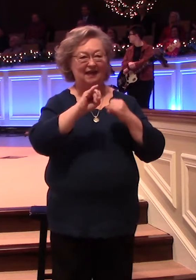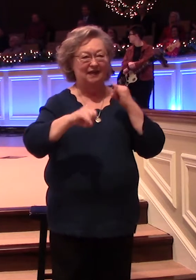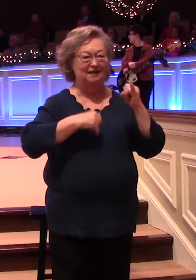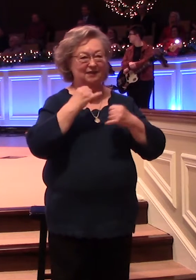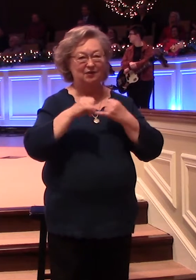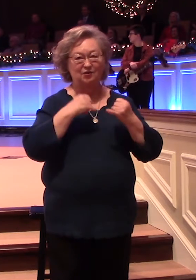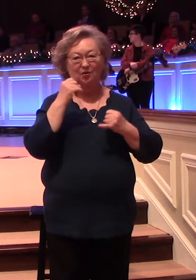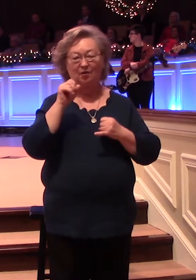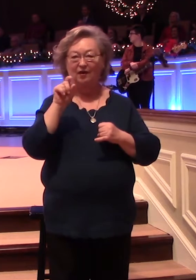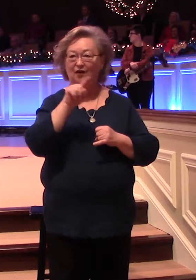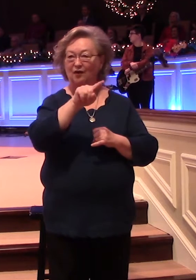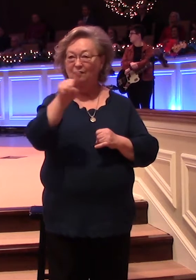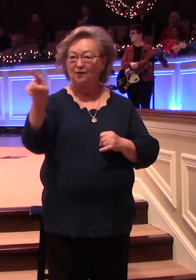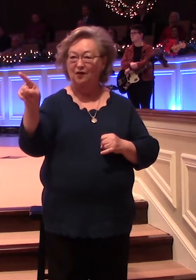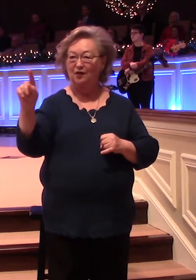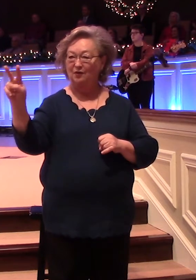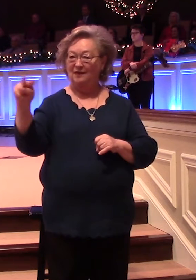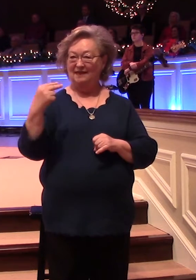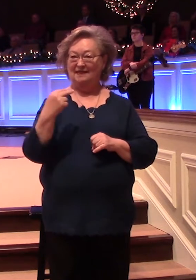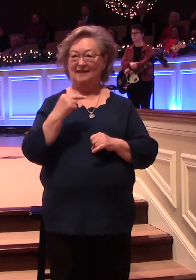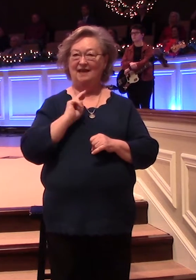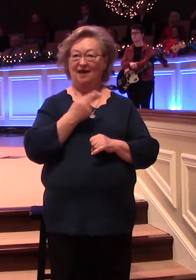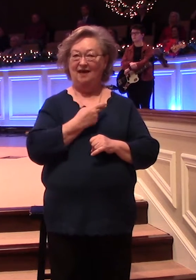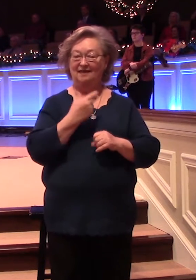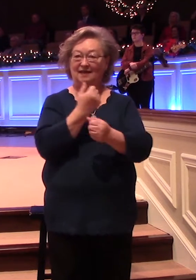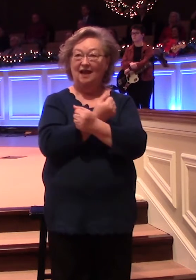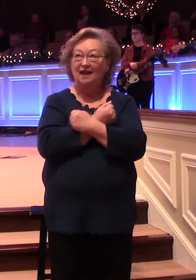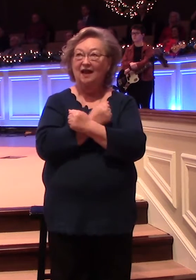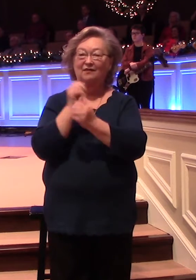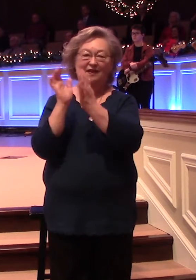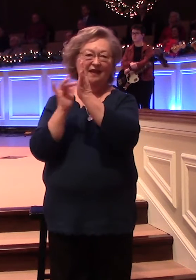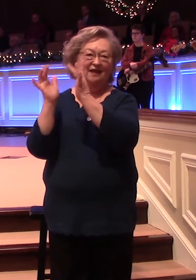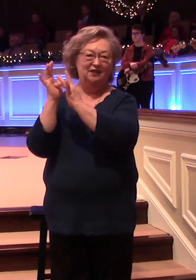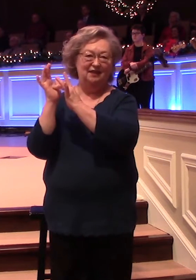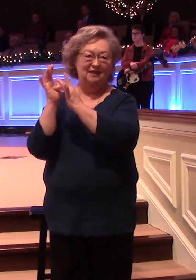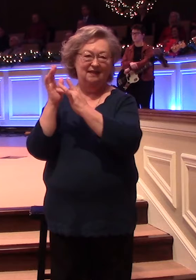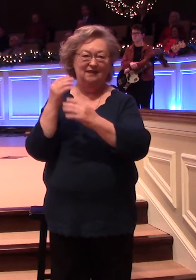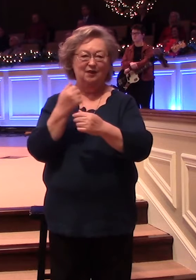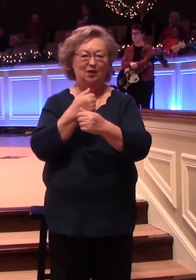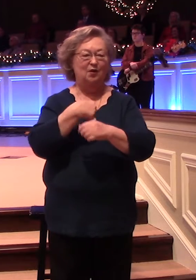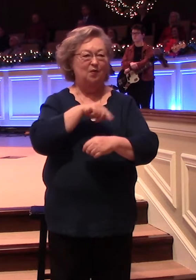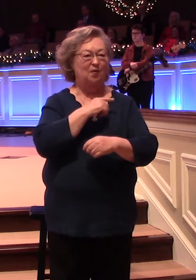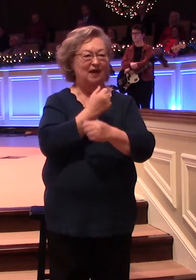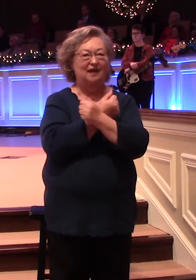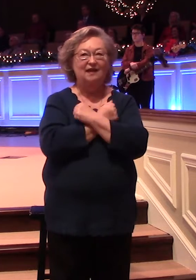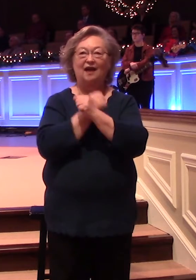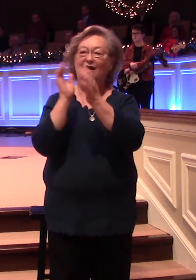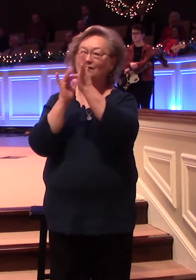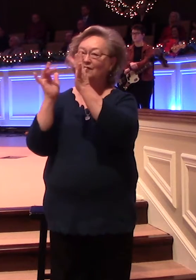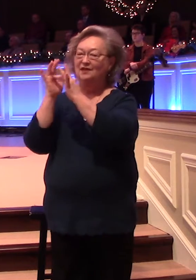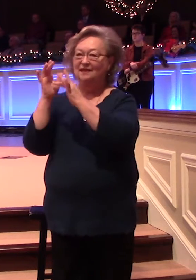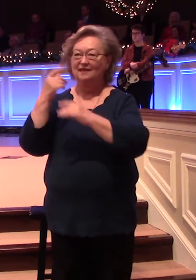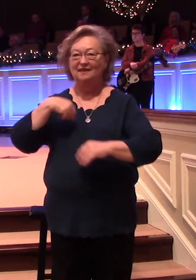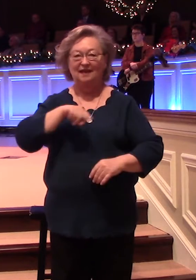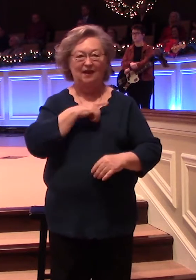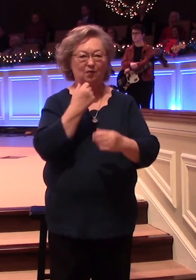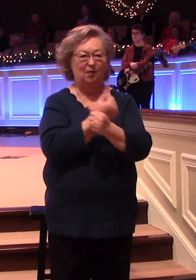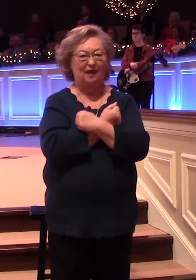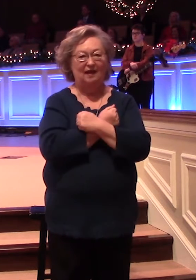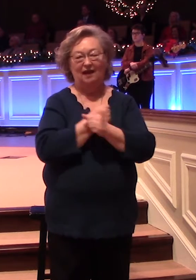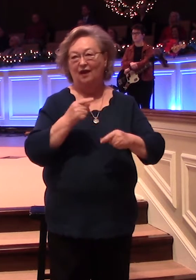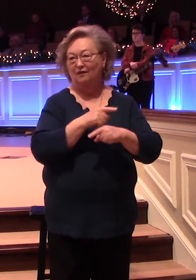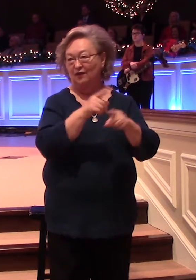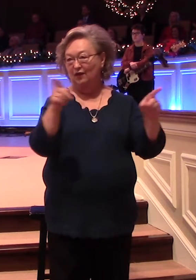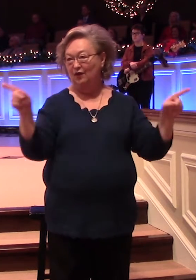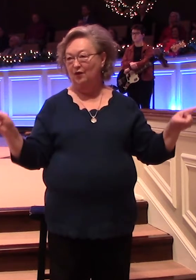love Jesus by giving. Because we love him and we love you. And we're glad to give as a result. Also, you can celebrate